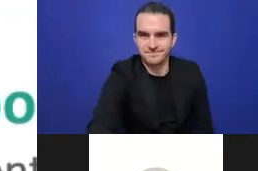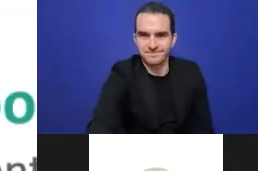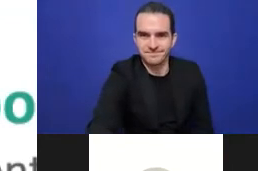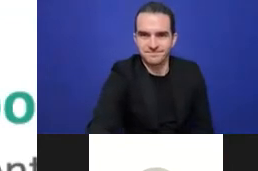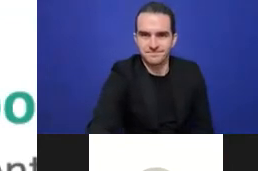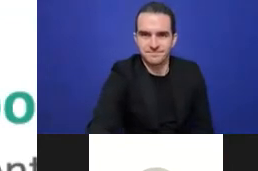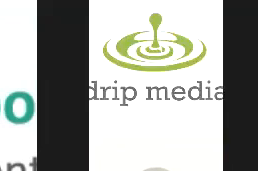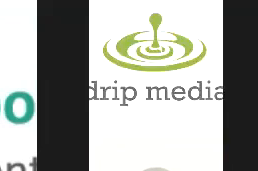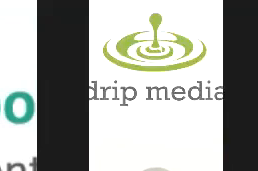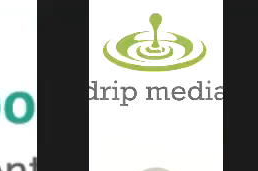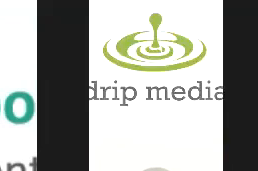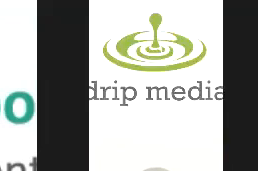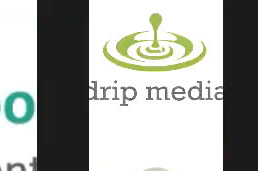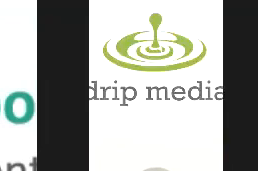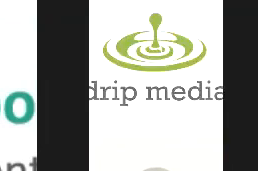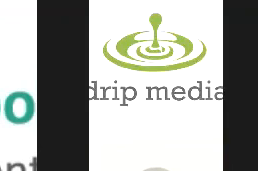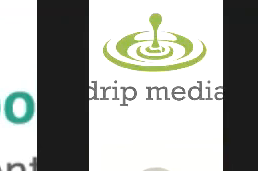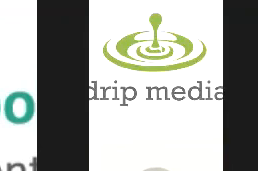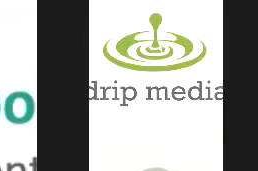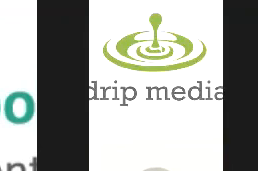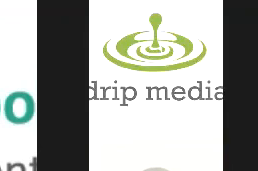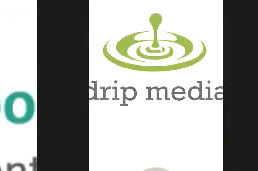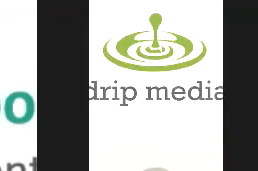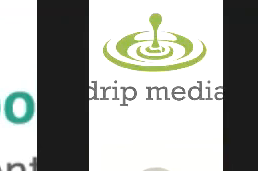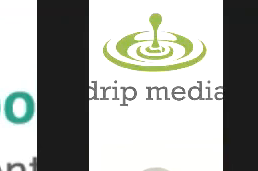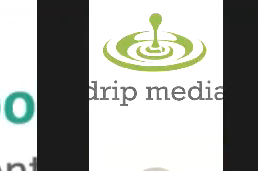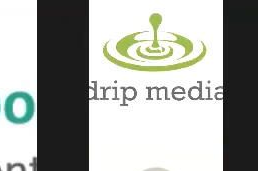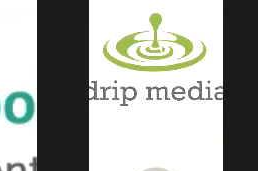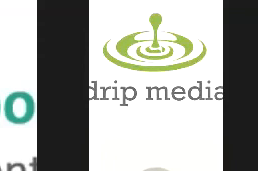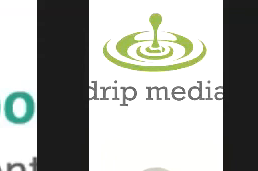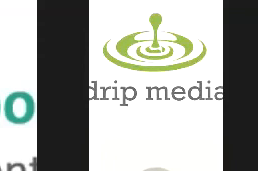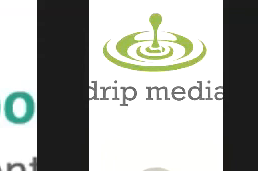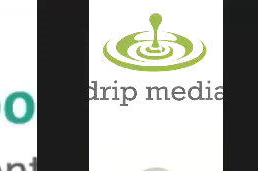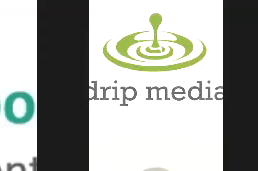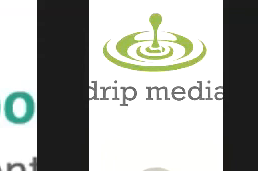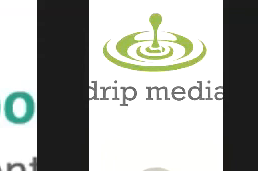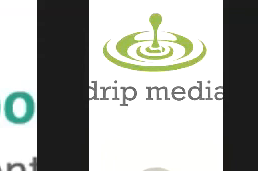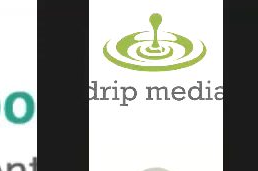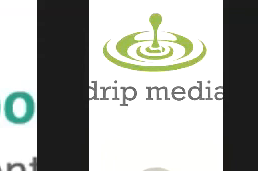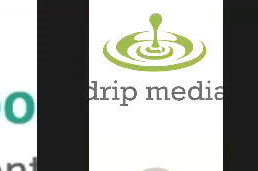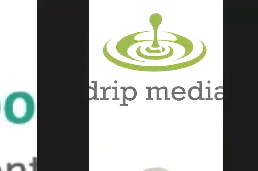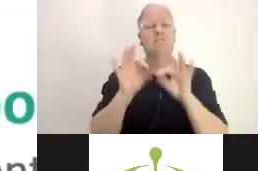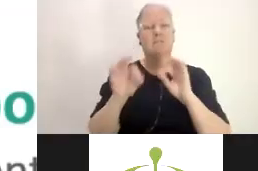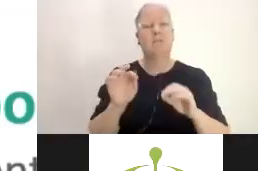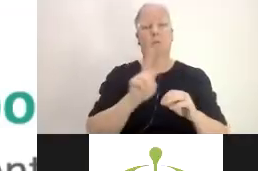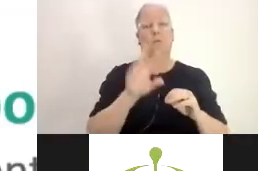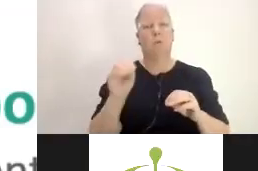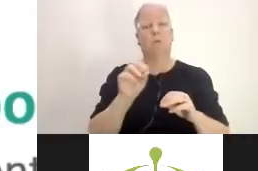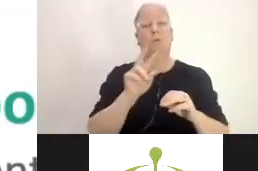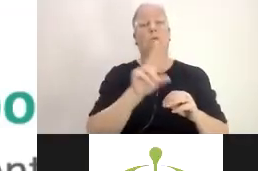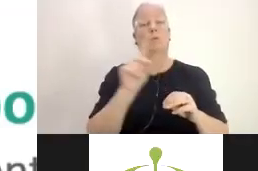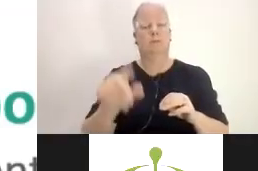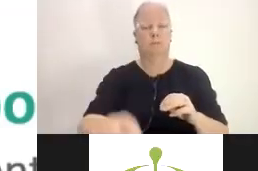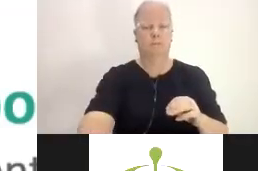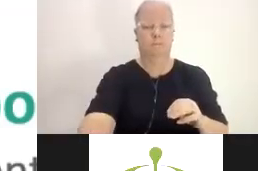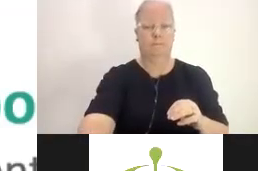more about the initiative itself, as well as the synthesis report of findings from 2020 and 2021.